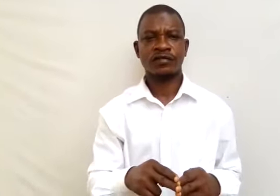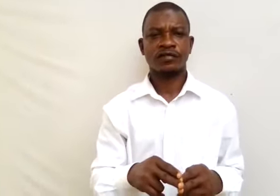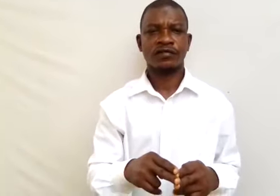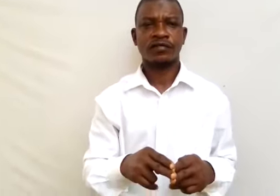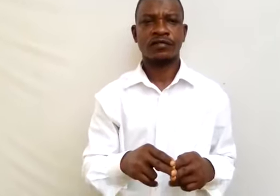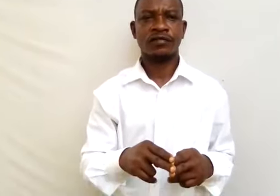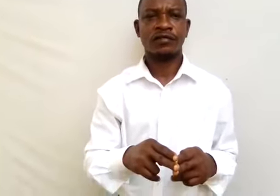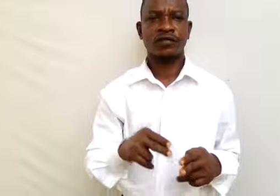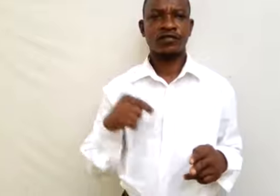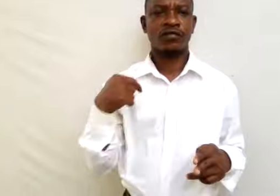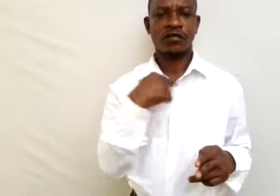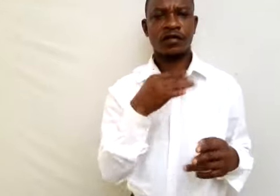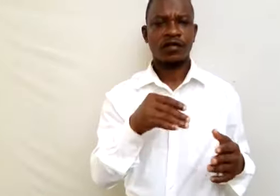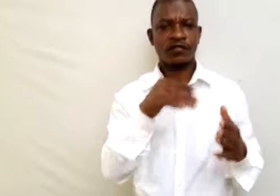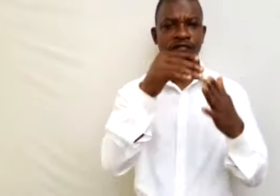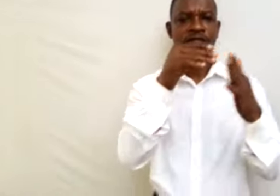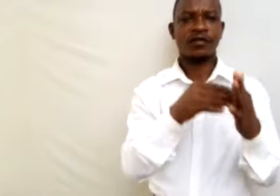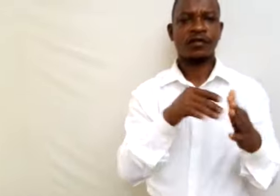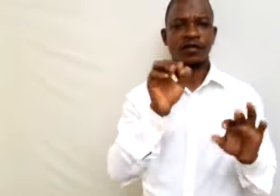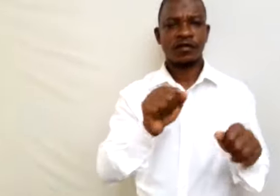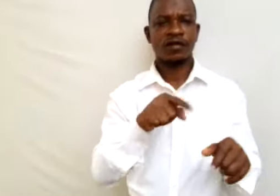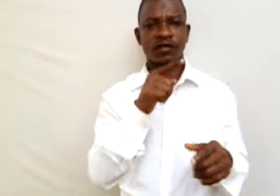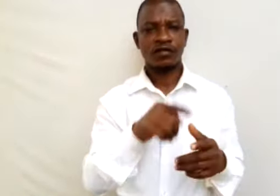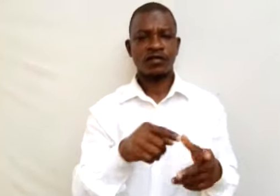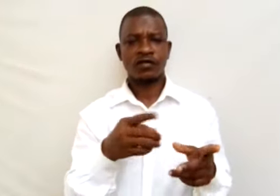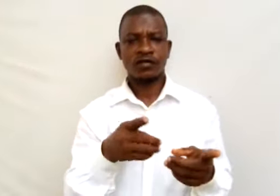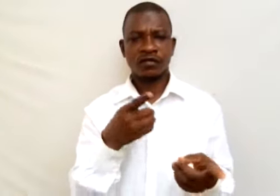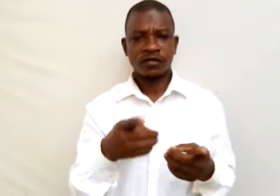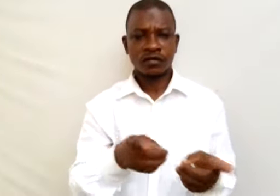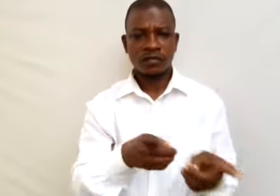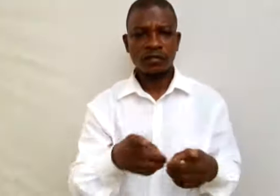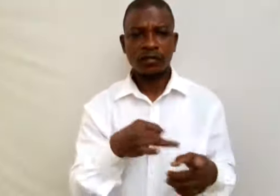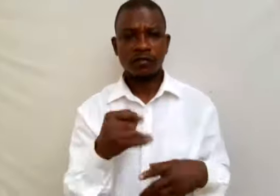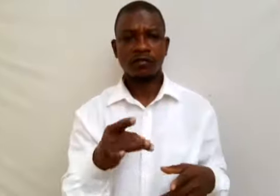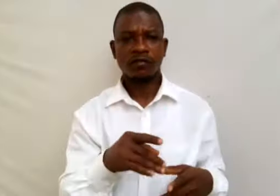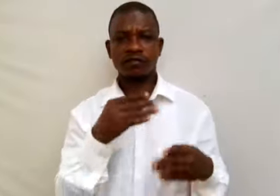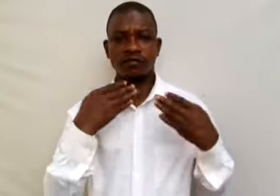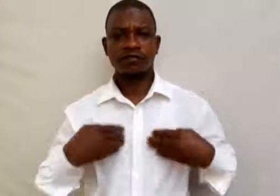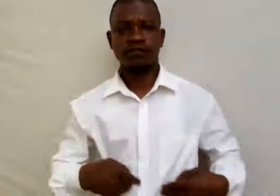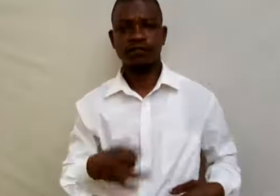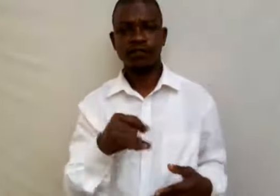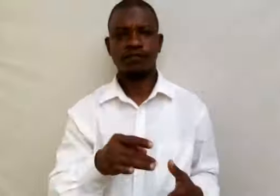we have mentioned, can you describe the body of fresh water?